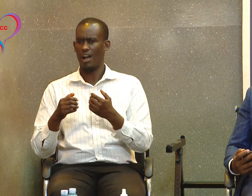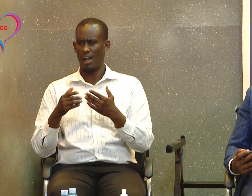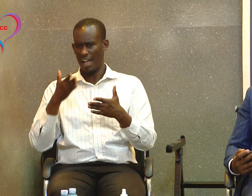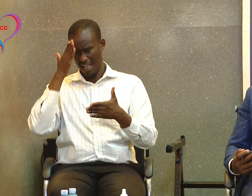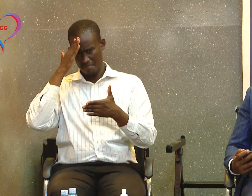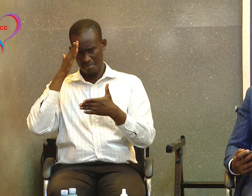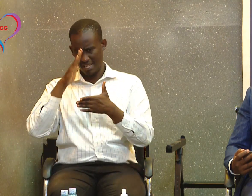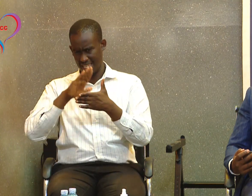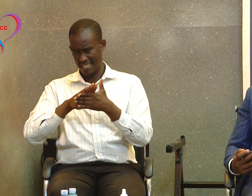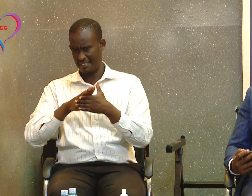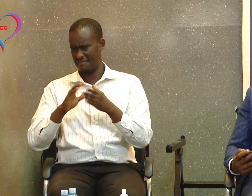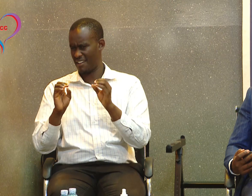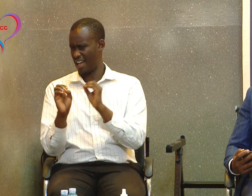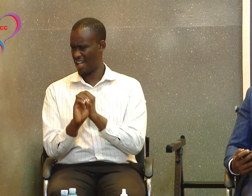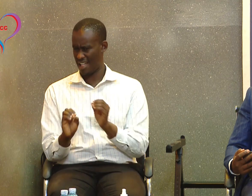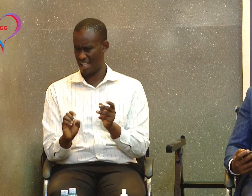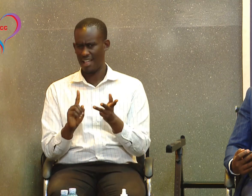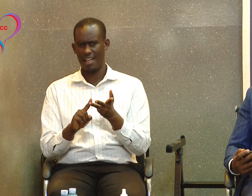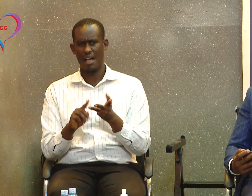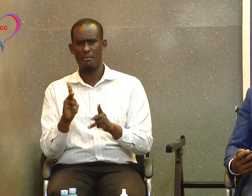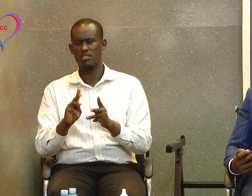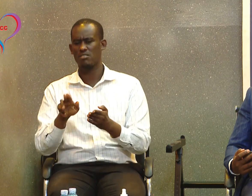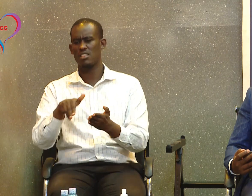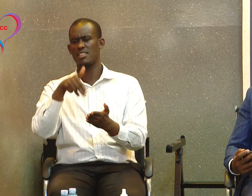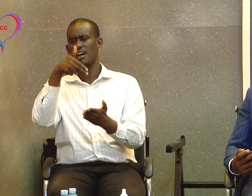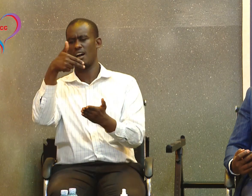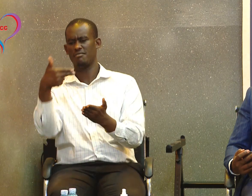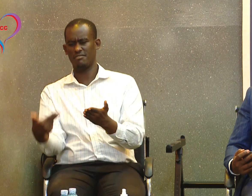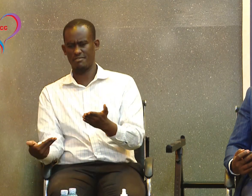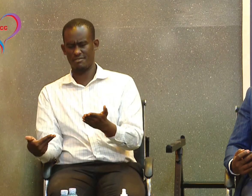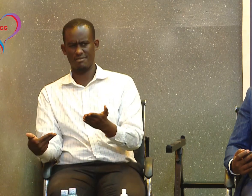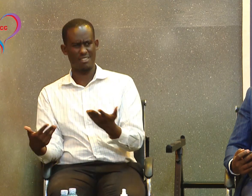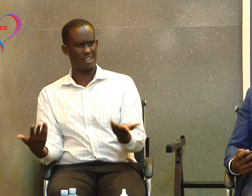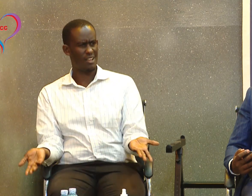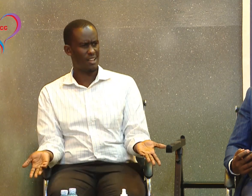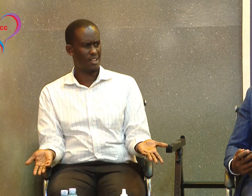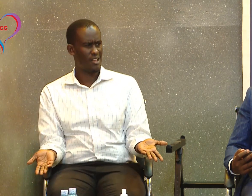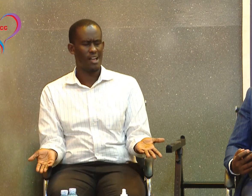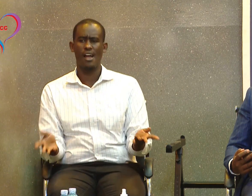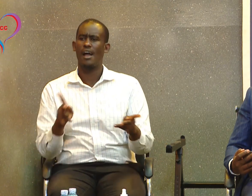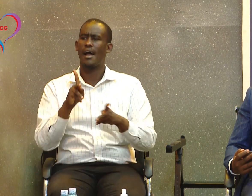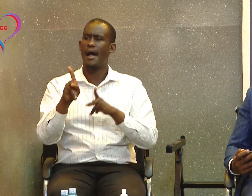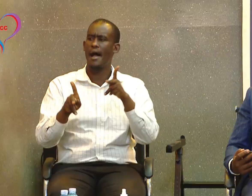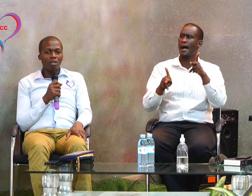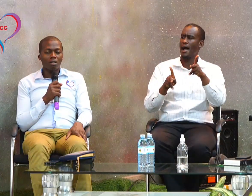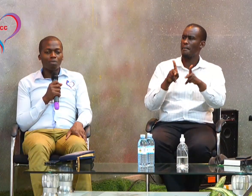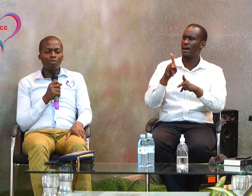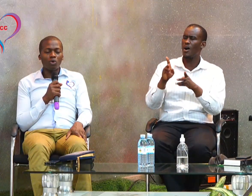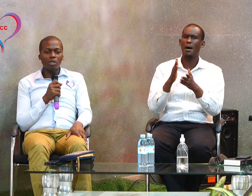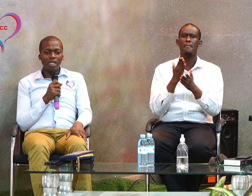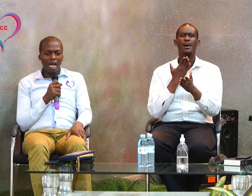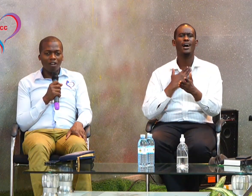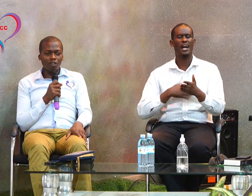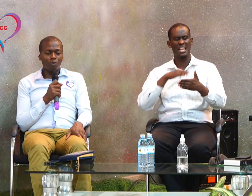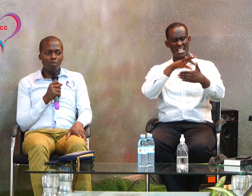have not yet gotten saved? Abalokoka ne bagwa. Oh, the people who backslid. Abantu abagala ebintu ebyomoyo ebyebuziba. People